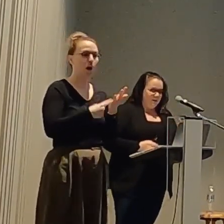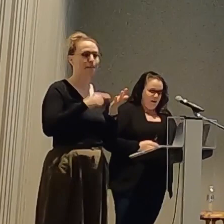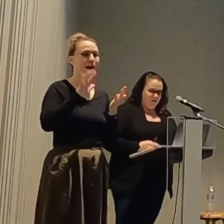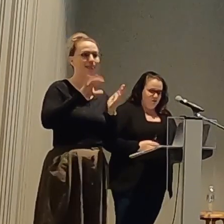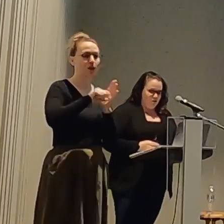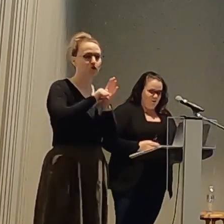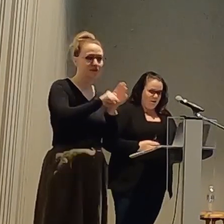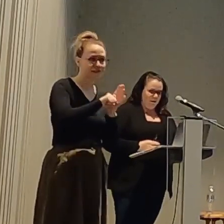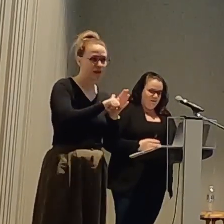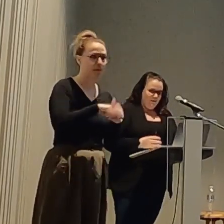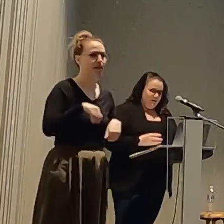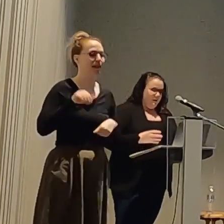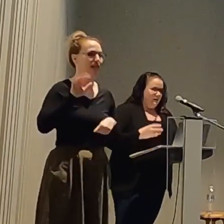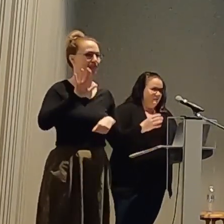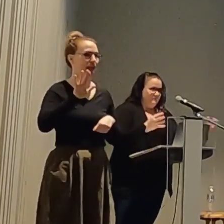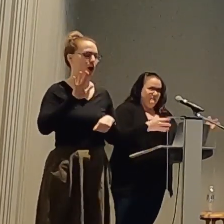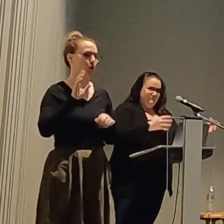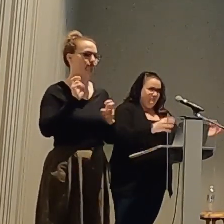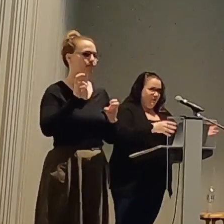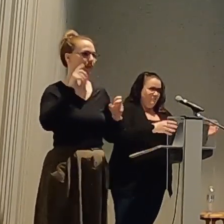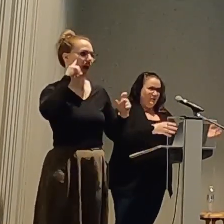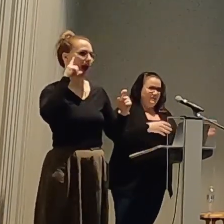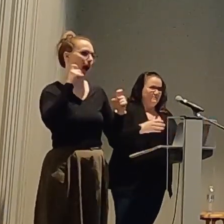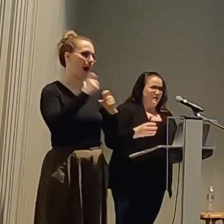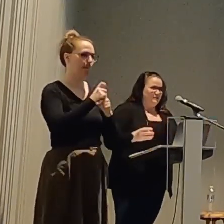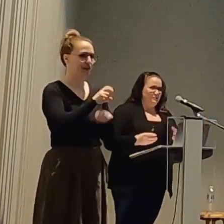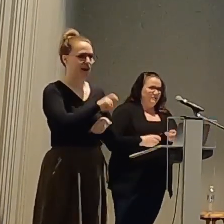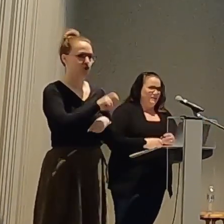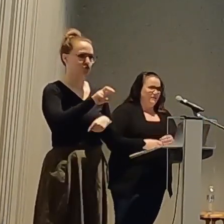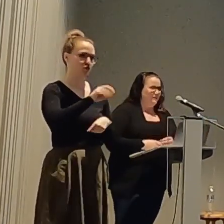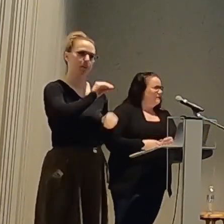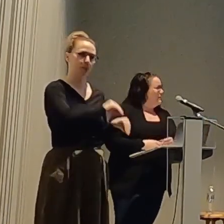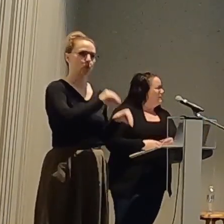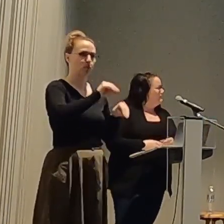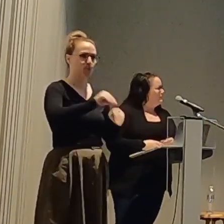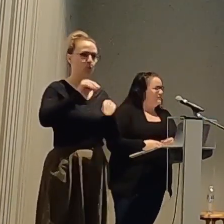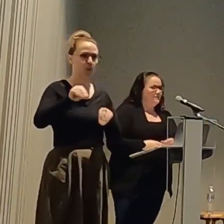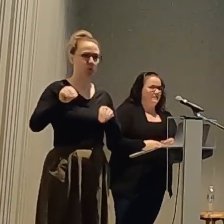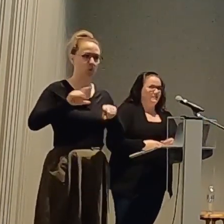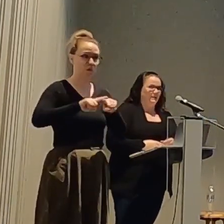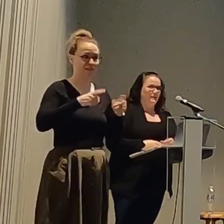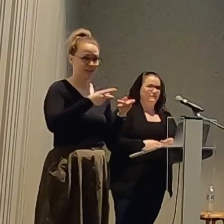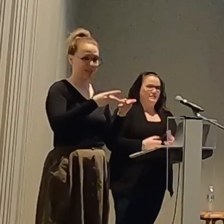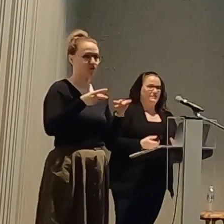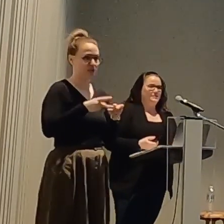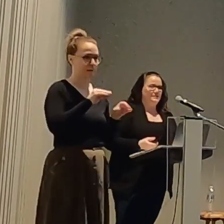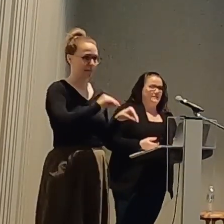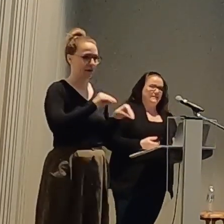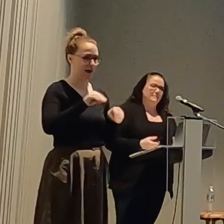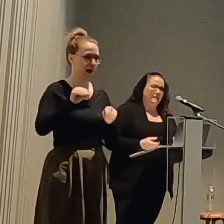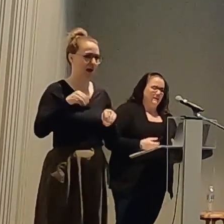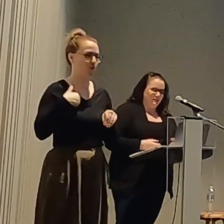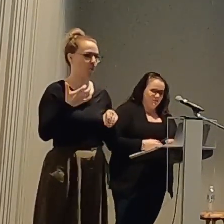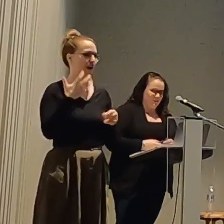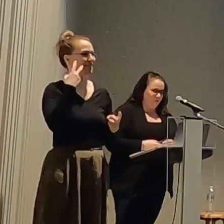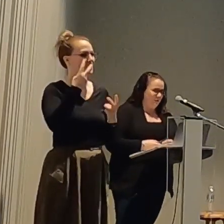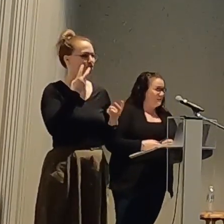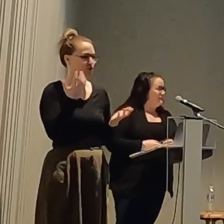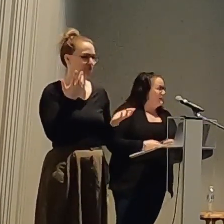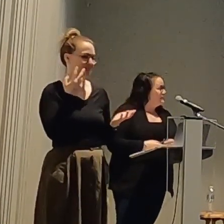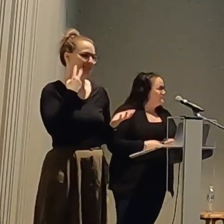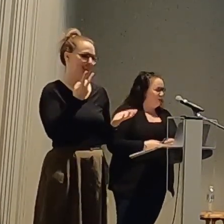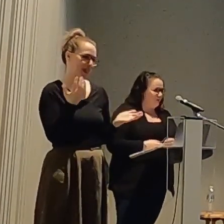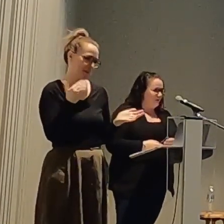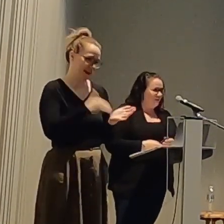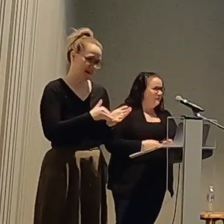the complicated journey from one spot to another for us to allow visitors to see them again. So